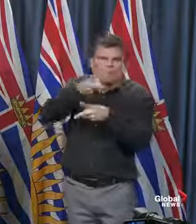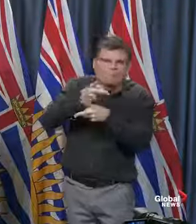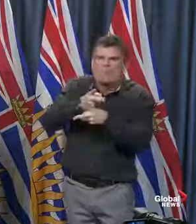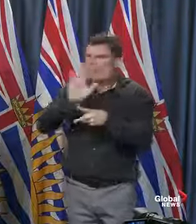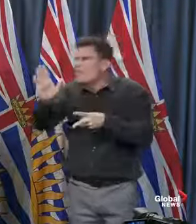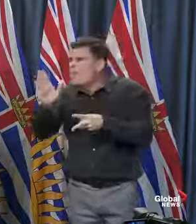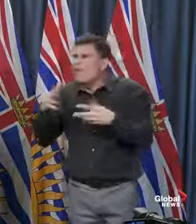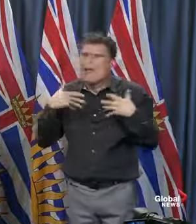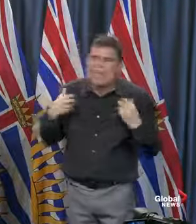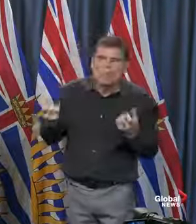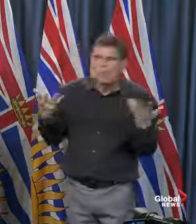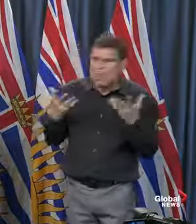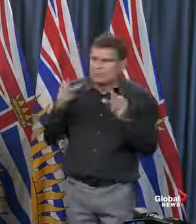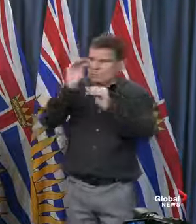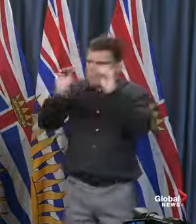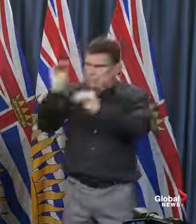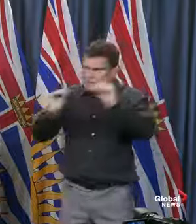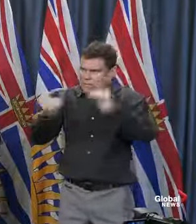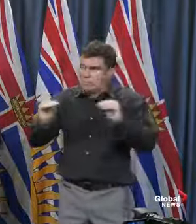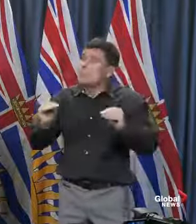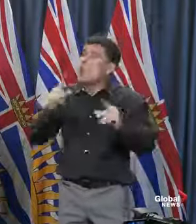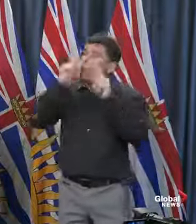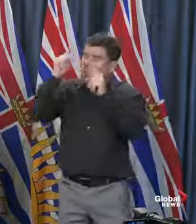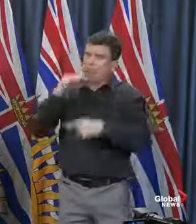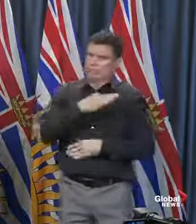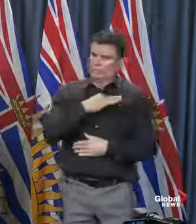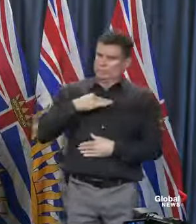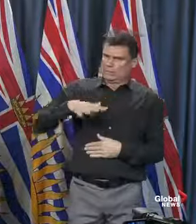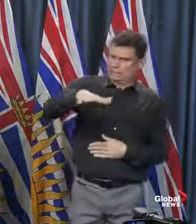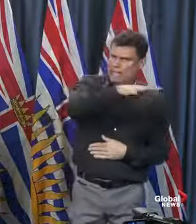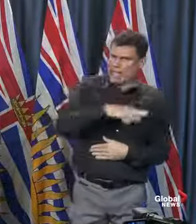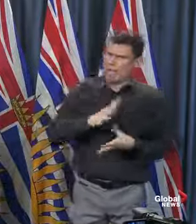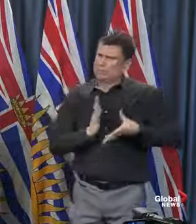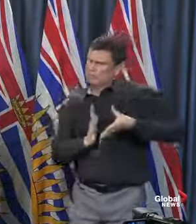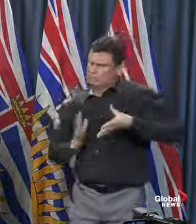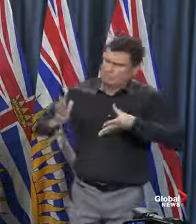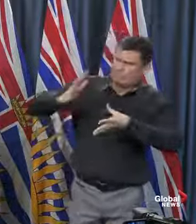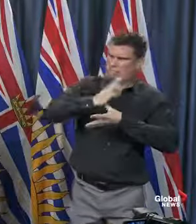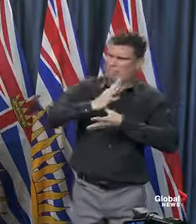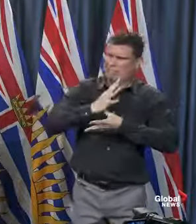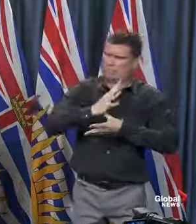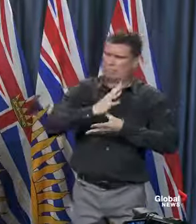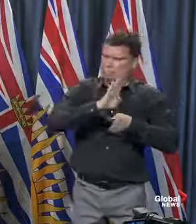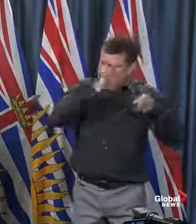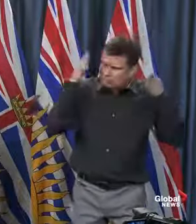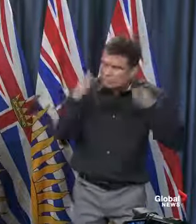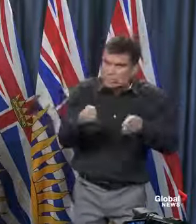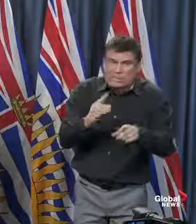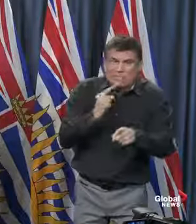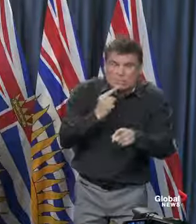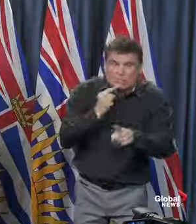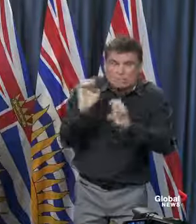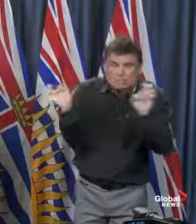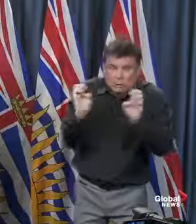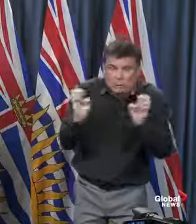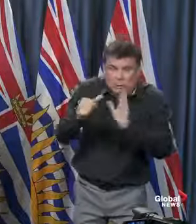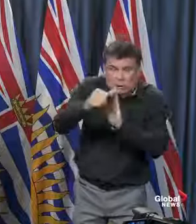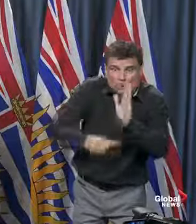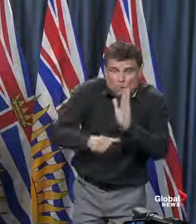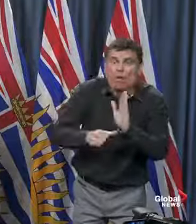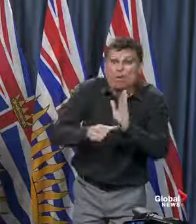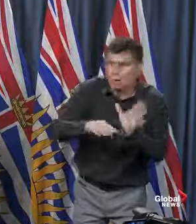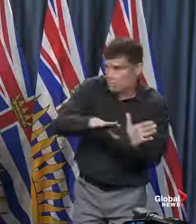staff in BC healthcare, those involved in the surgical process, both doctors and nurses and many more, and healthcare